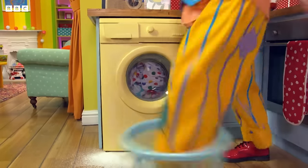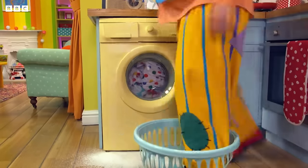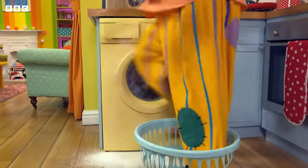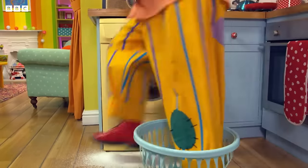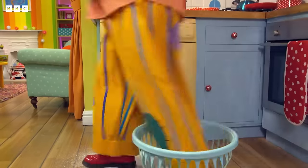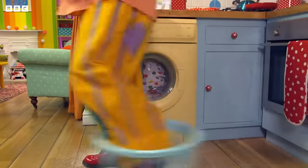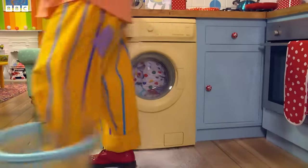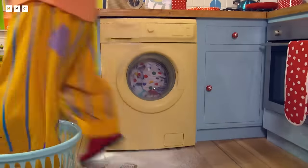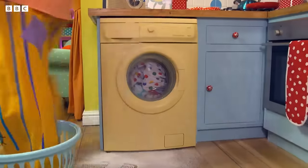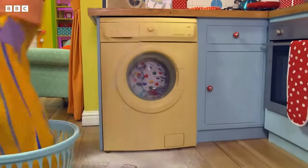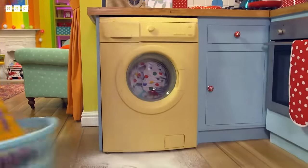Oops.